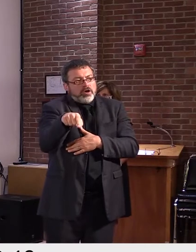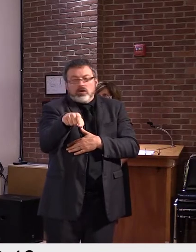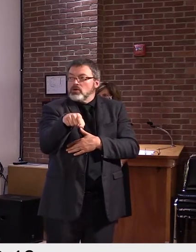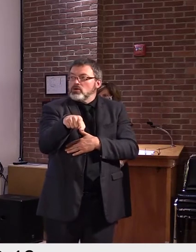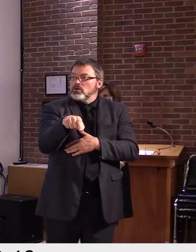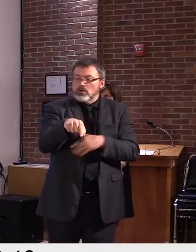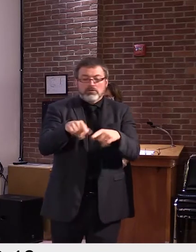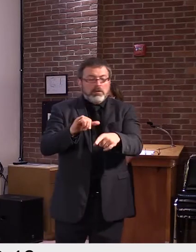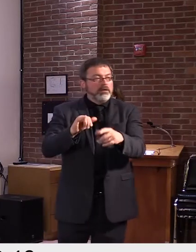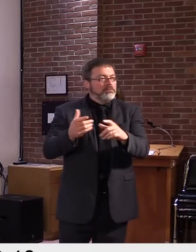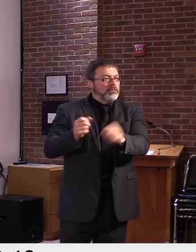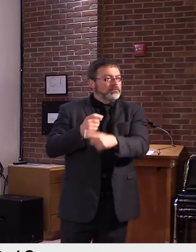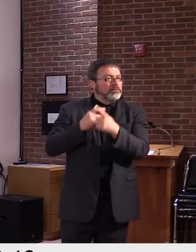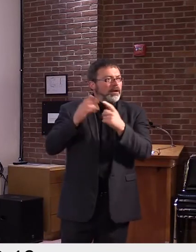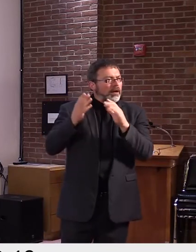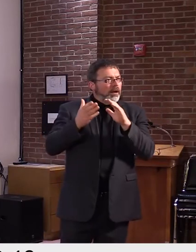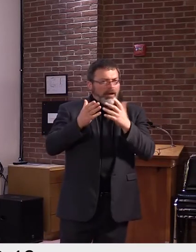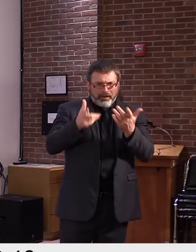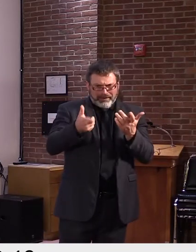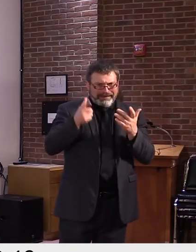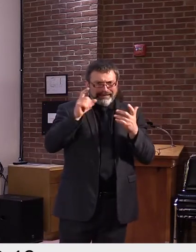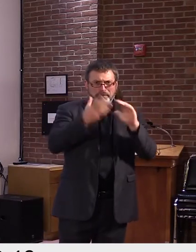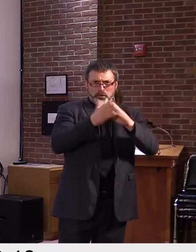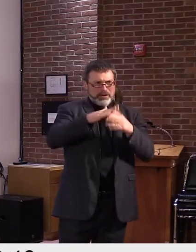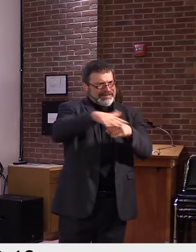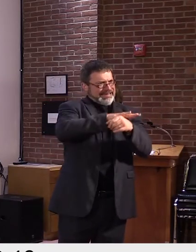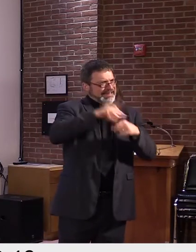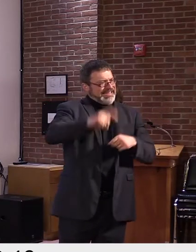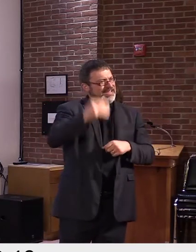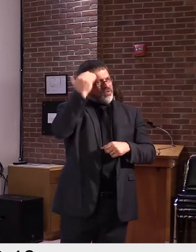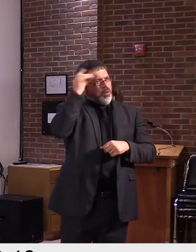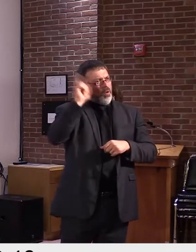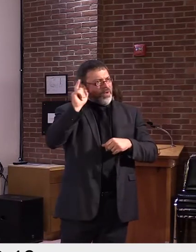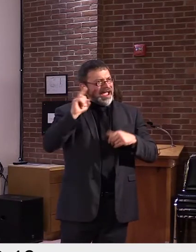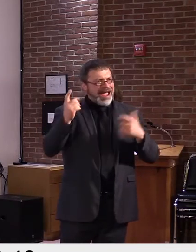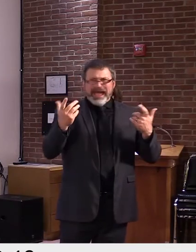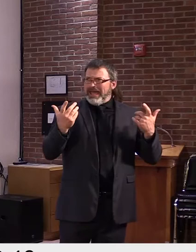mean for them. Yeah, no, obviously if there was a